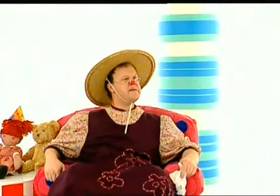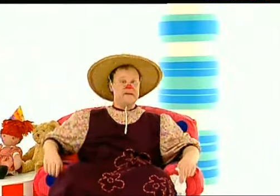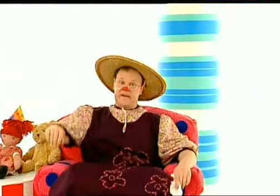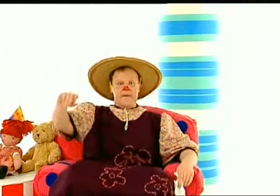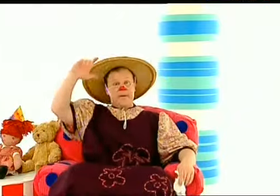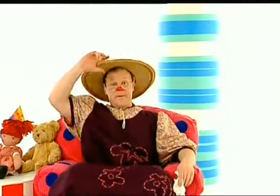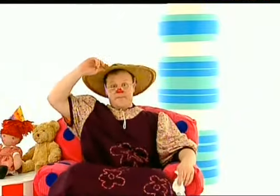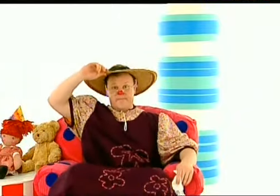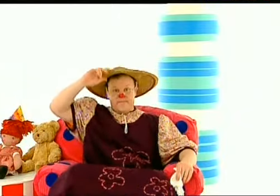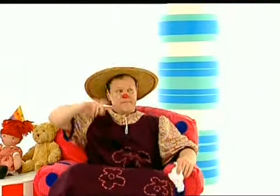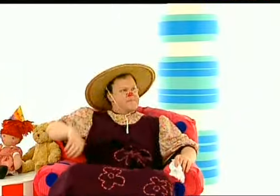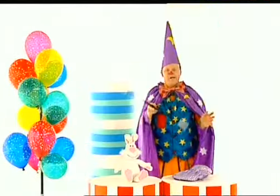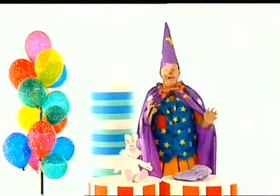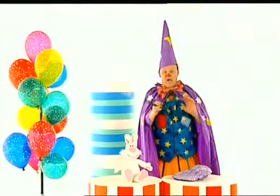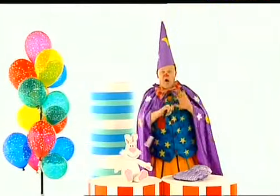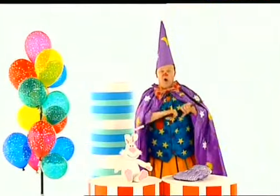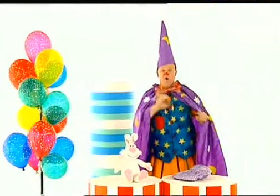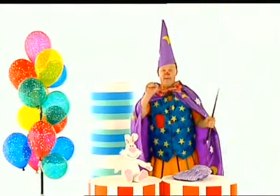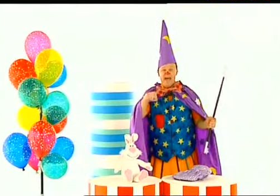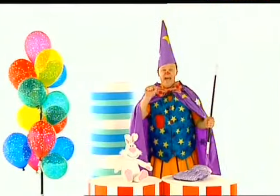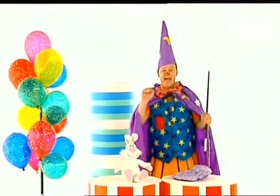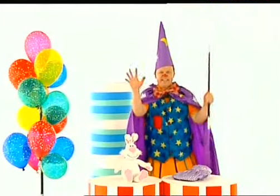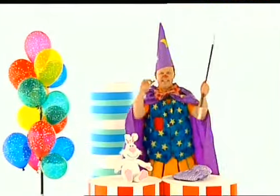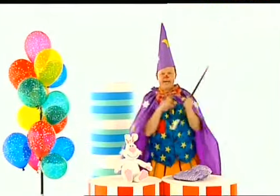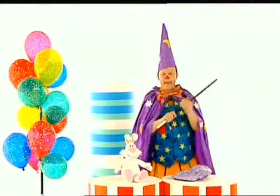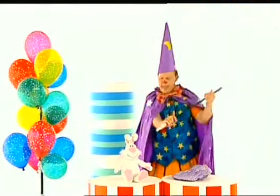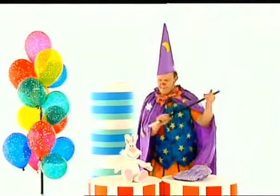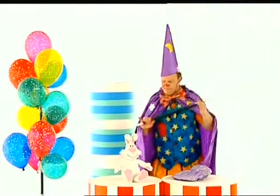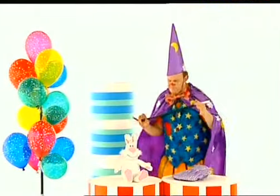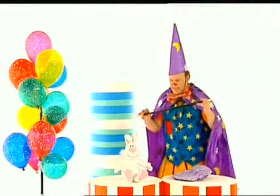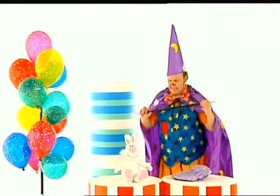hat disappear, Mr. Tumble. Oh yes.